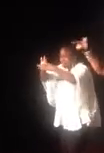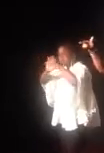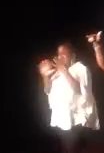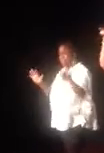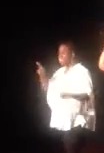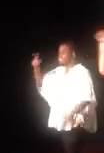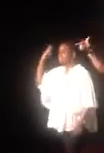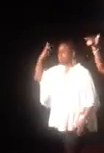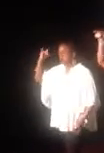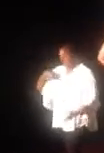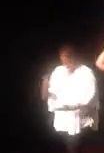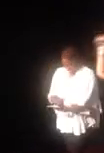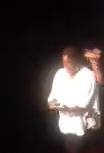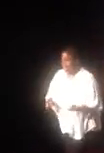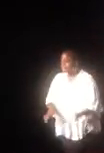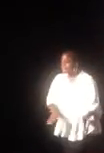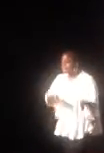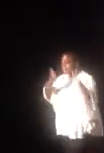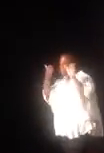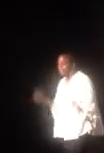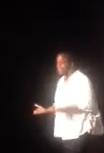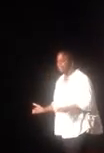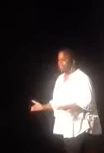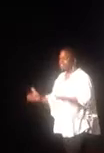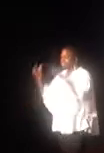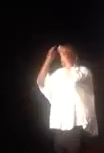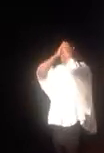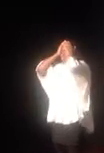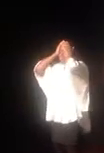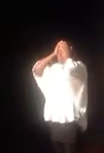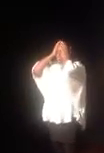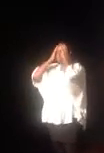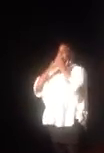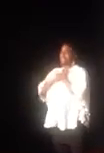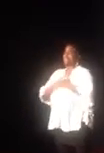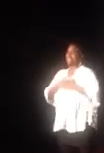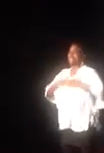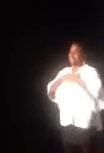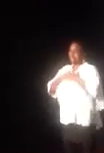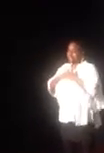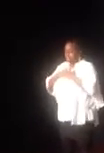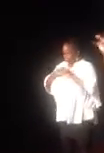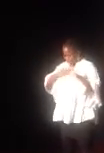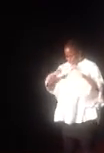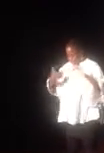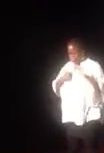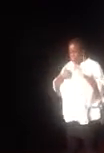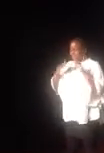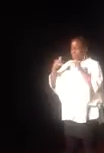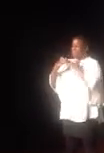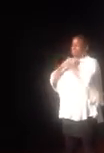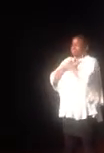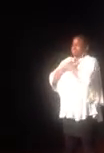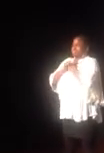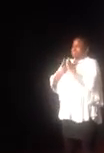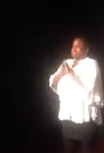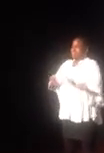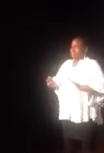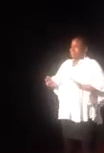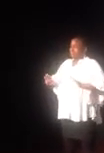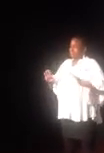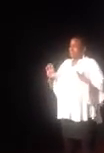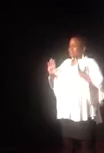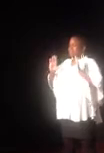the reason why I'm lying there deceased. Please allow my soul to rest in peace. Don't let that man walk away